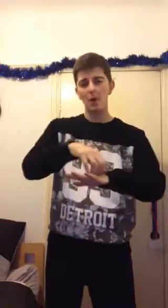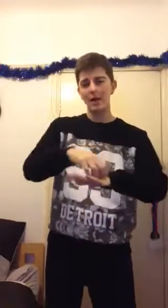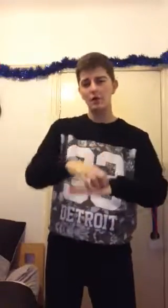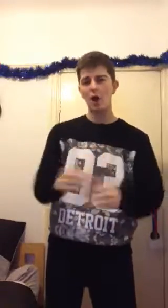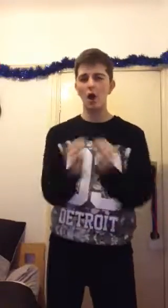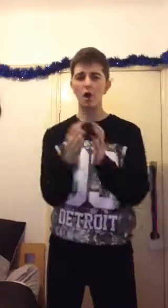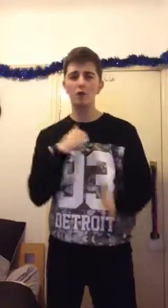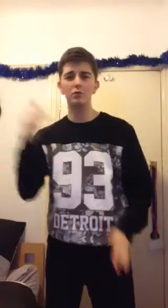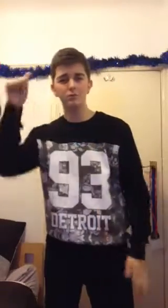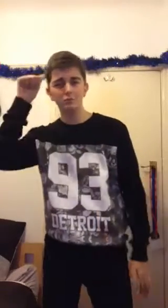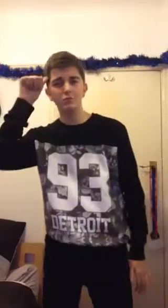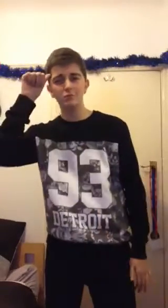We'll be right back.